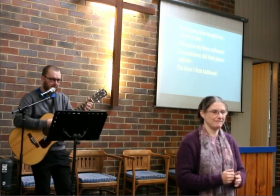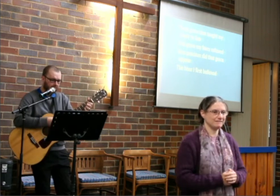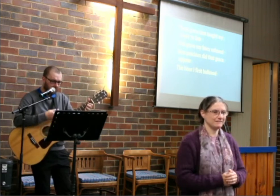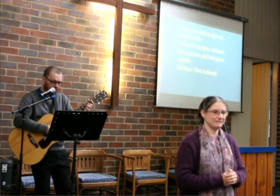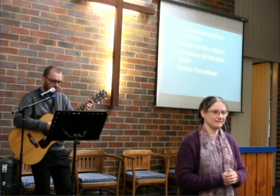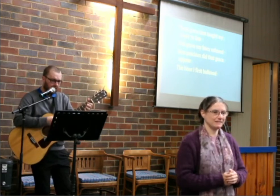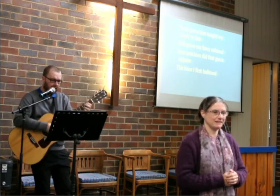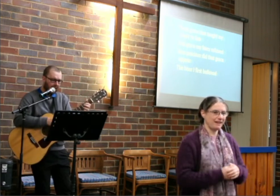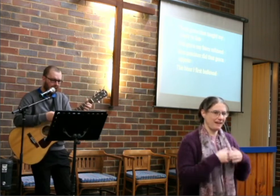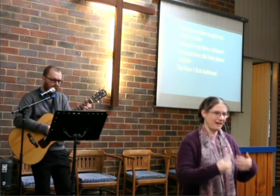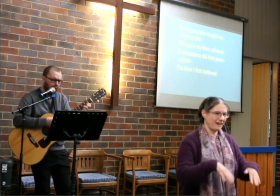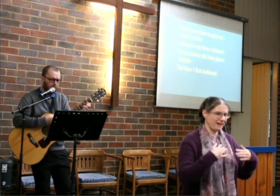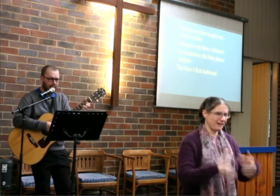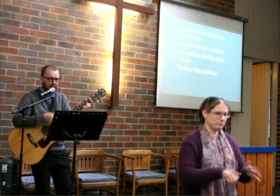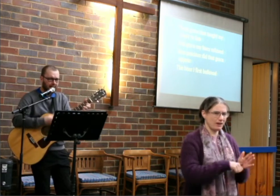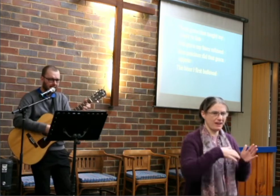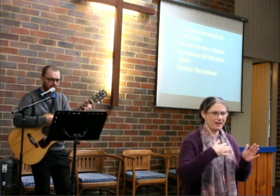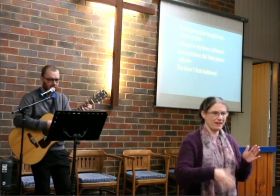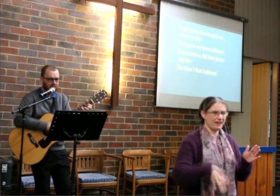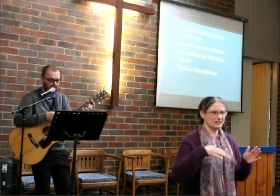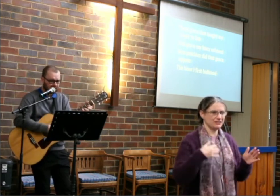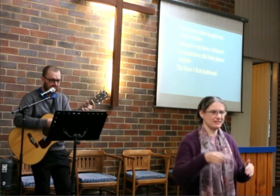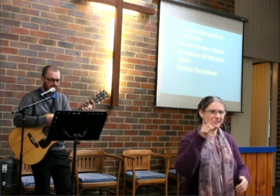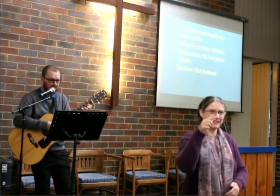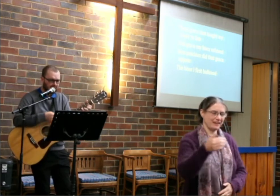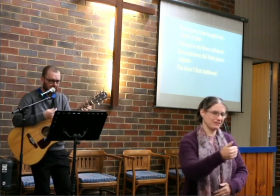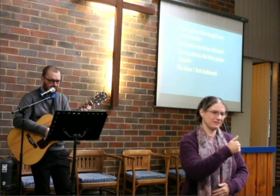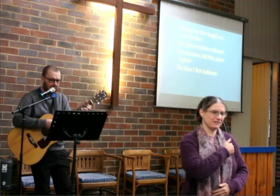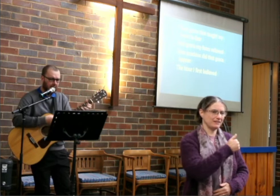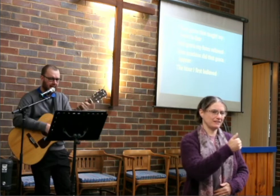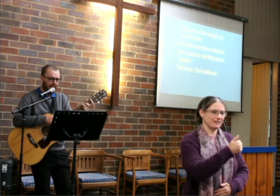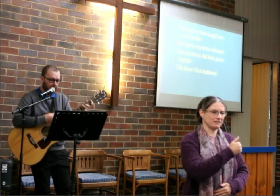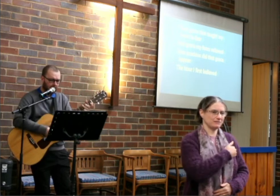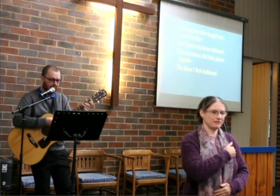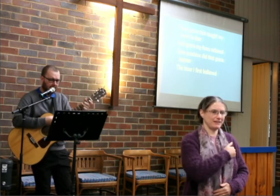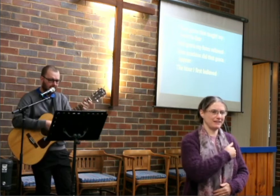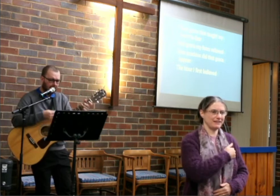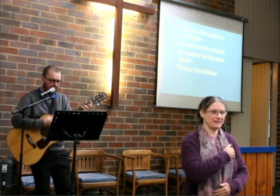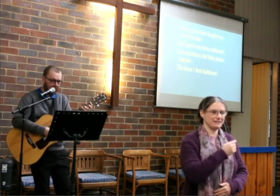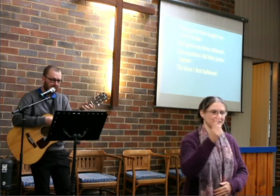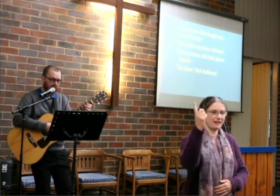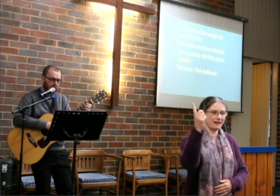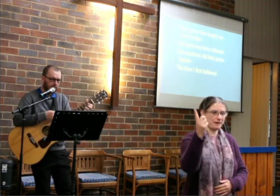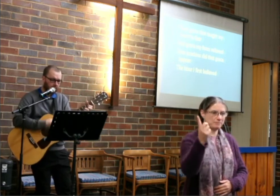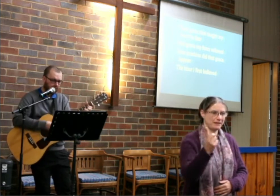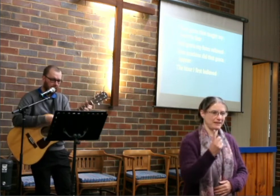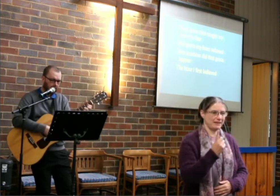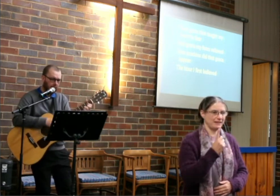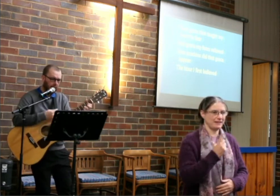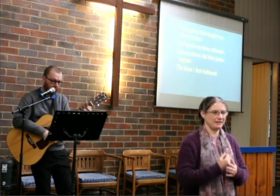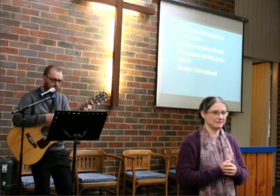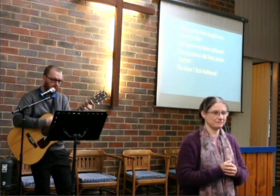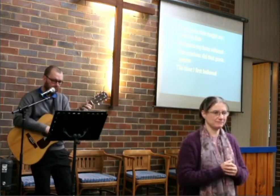relieved. How precious did that grace